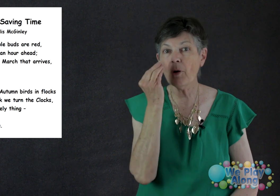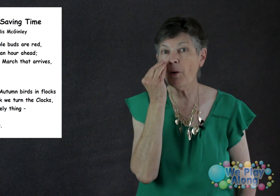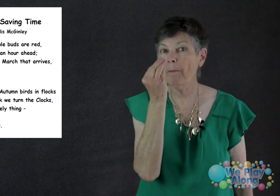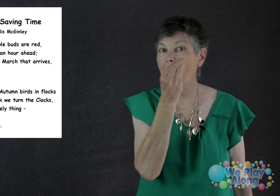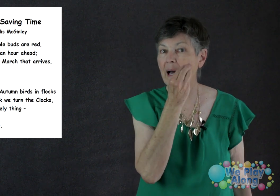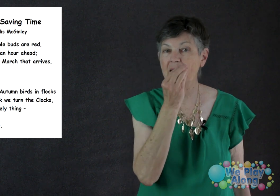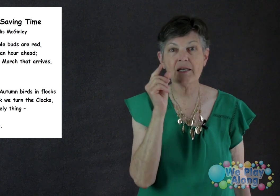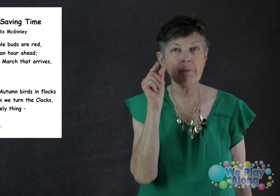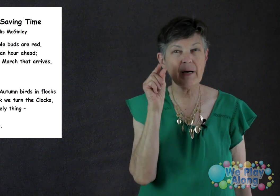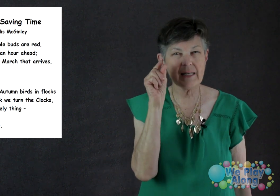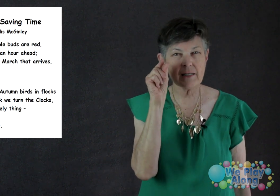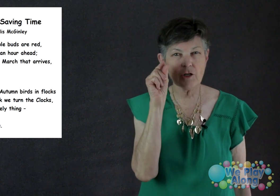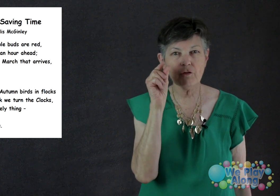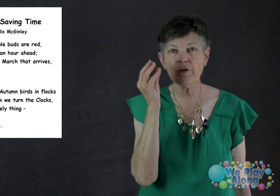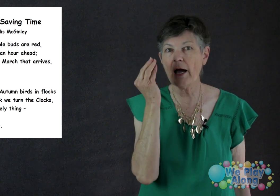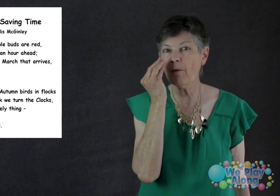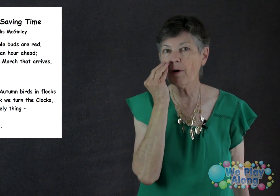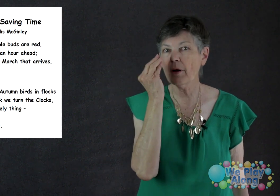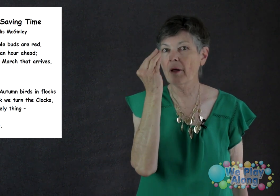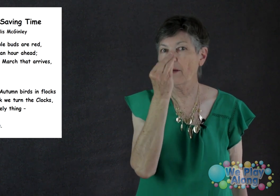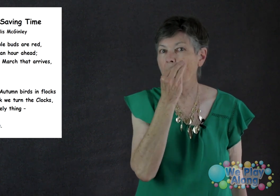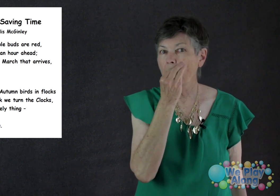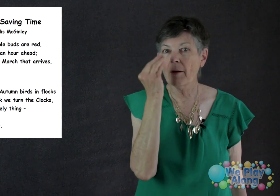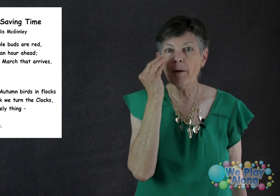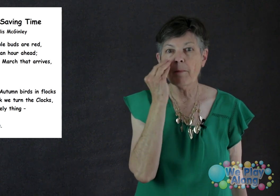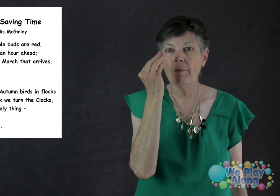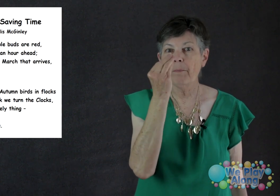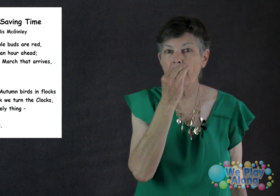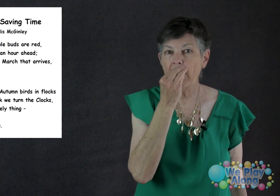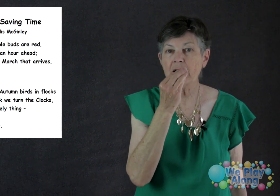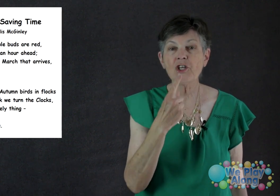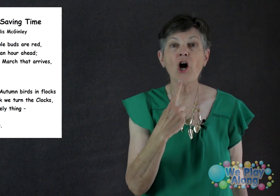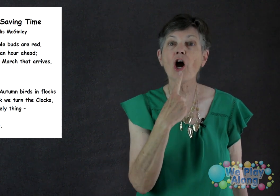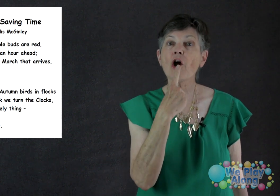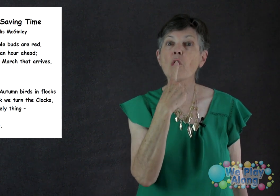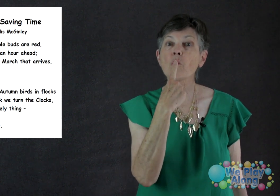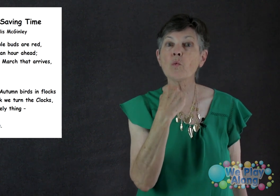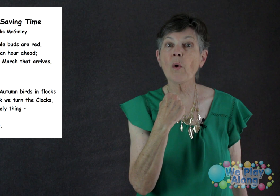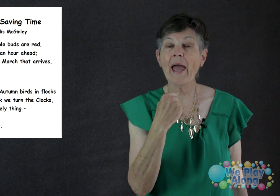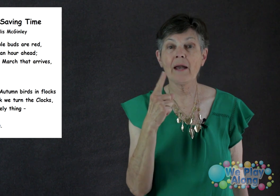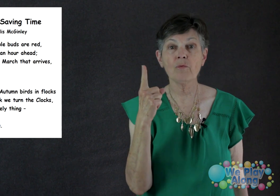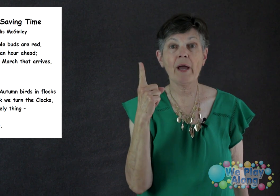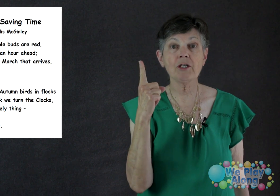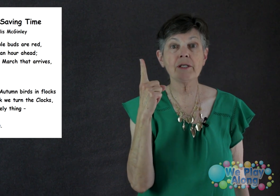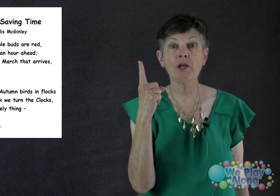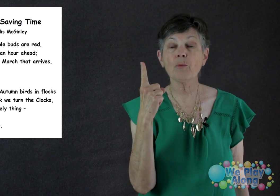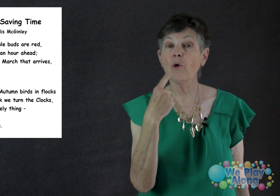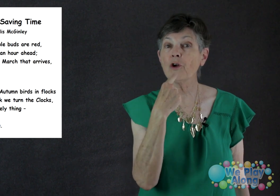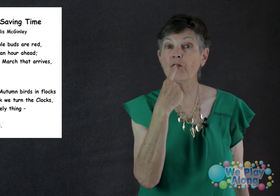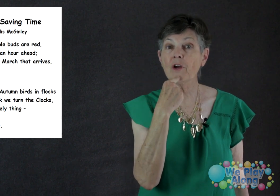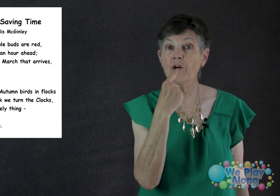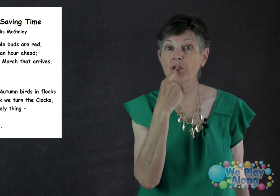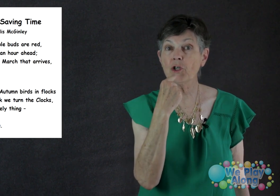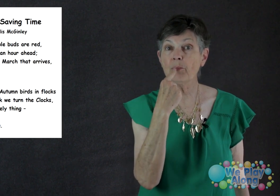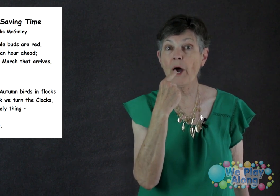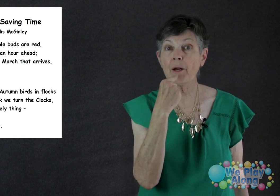maple, buds, and a bud is a little flower. Buds are red. Red, you take your pointer finger to your bottom